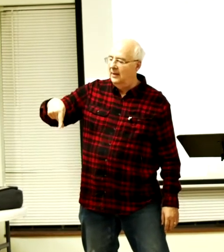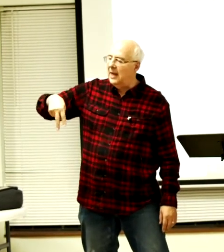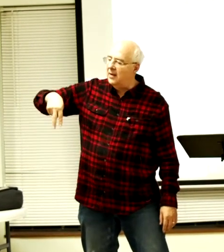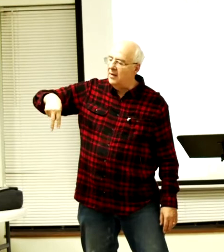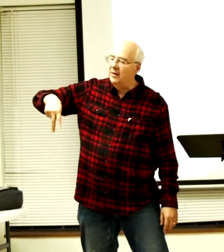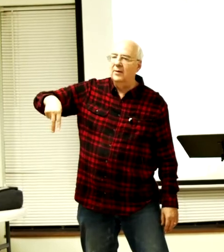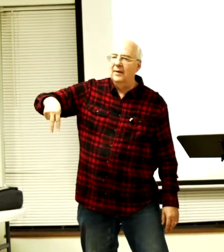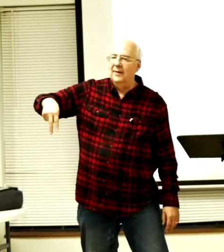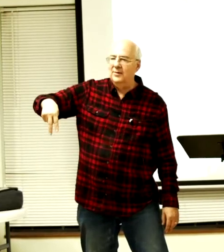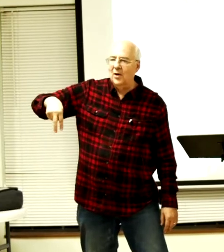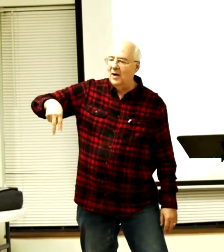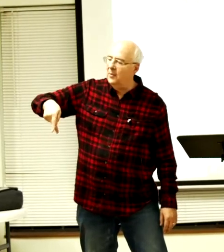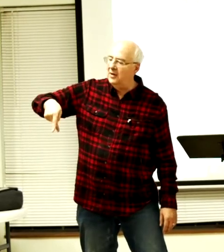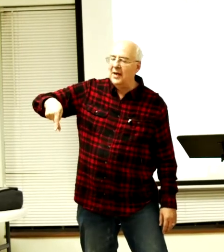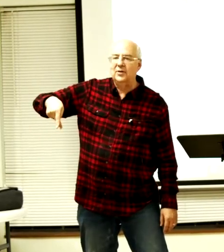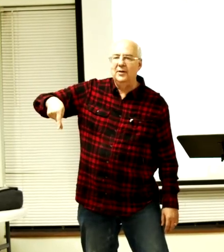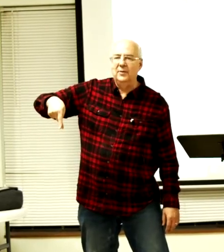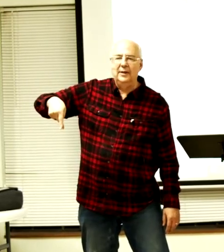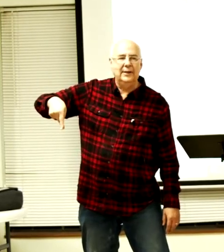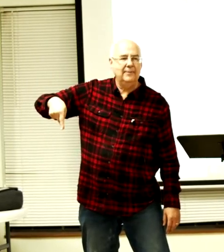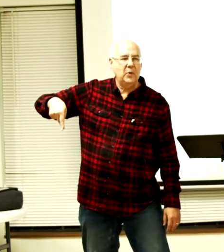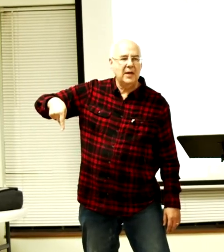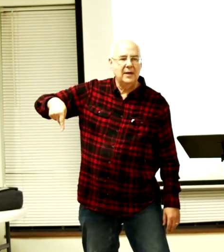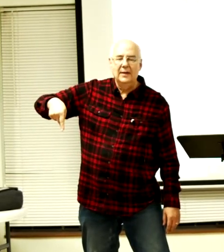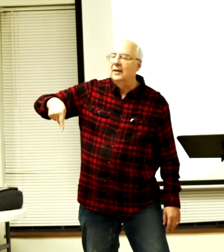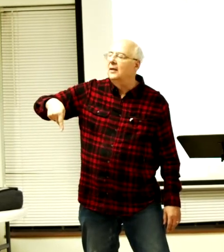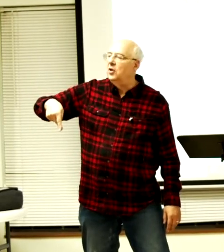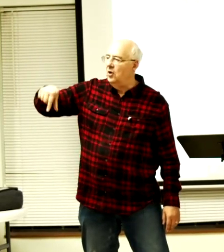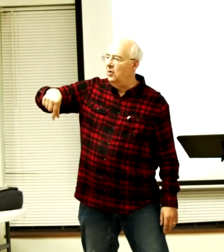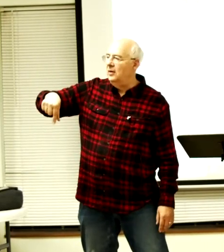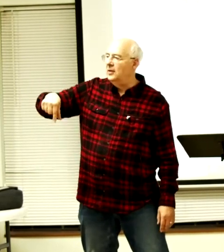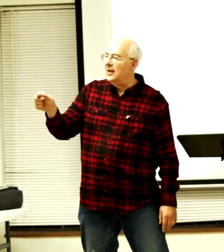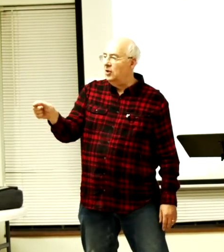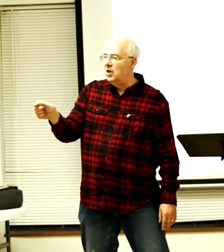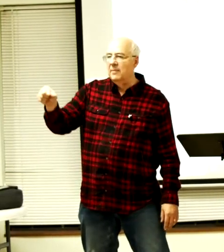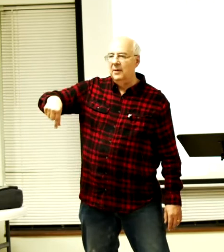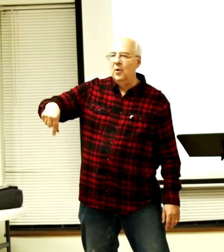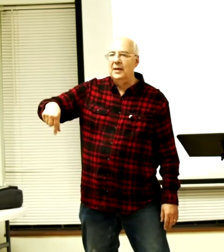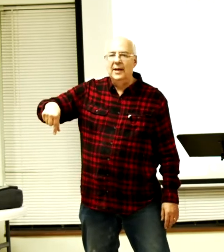yeah, you can do this walk, but it's actually this way, right? P. Q is like a G, but pointed down.